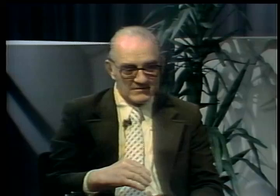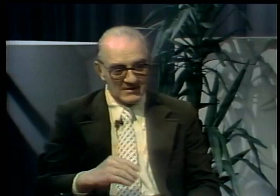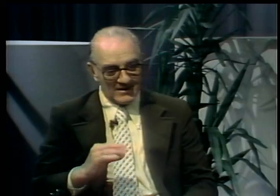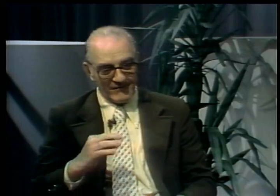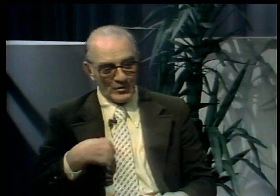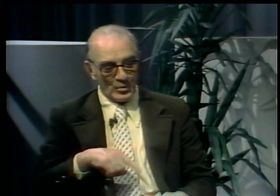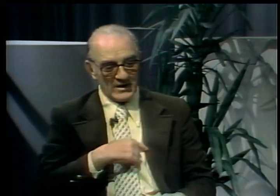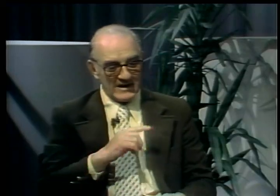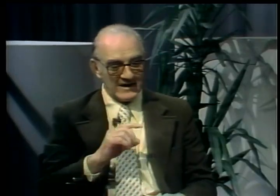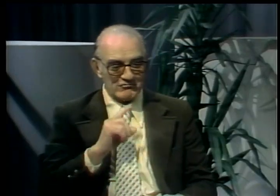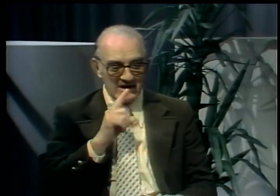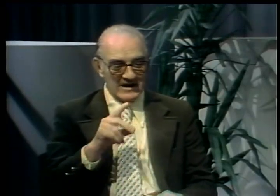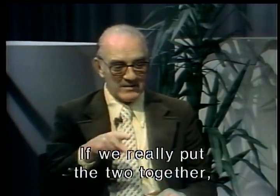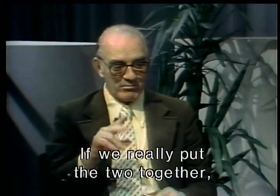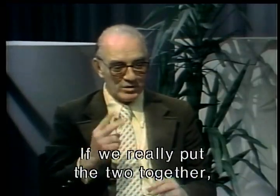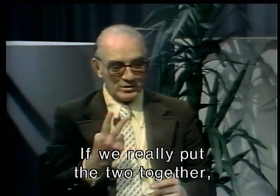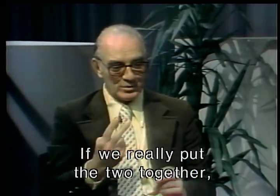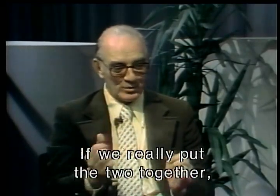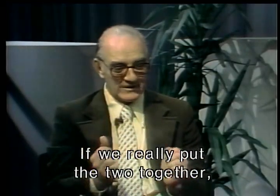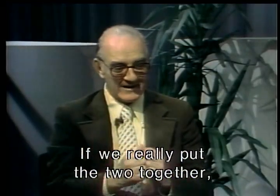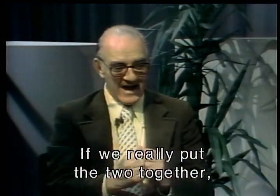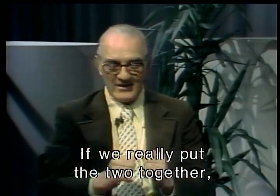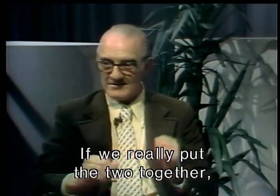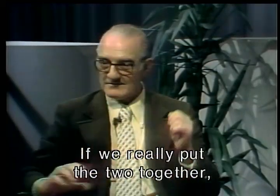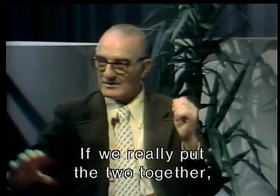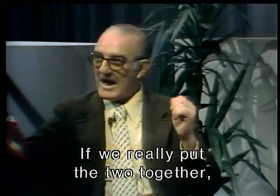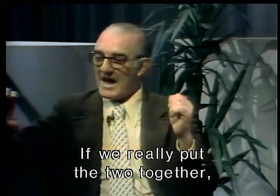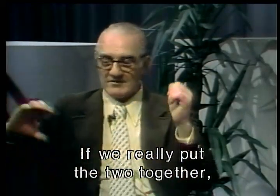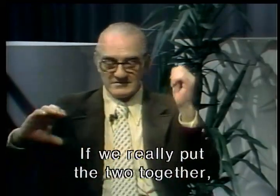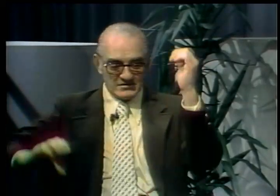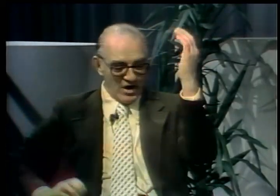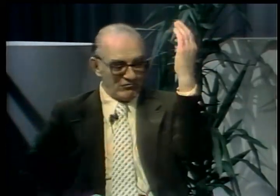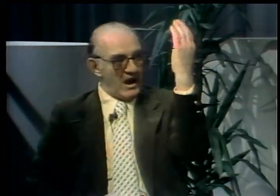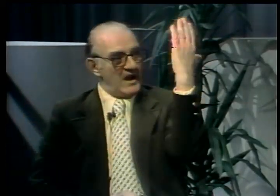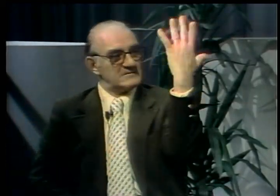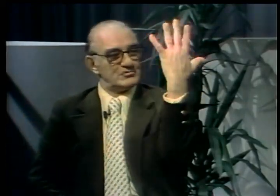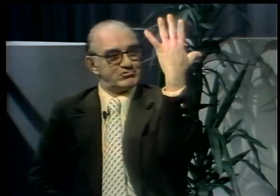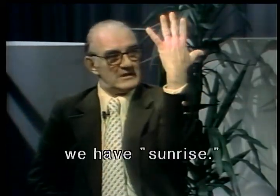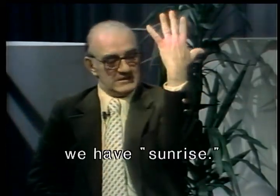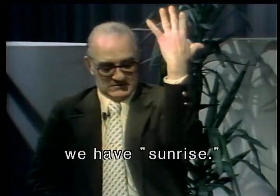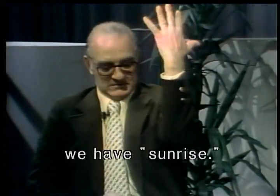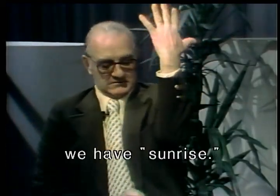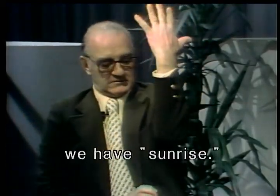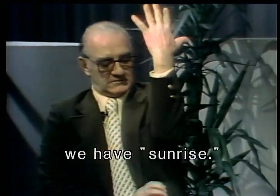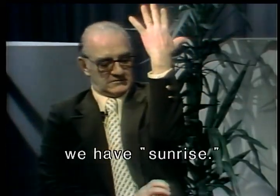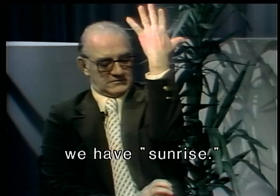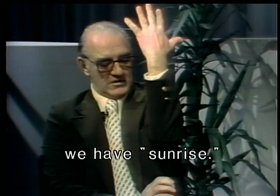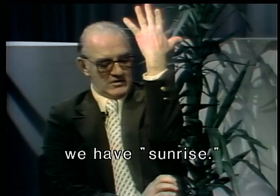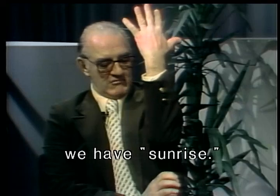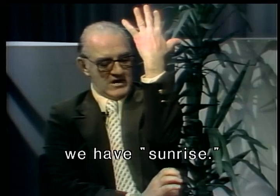If we really put the two together, we have a sunrise, tree, sunrise.